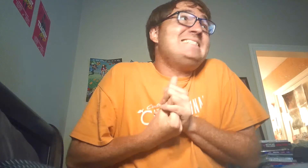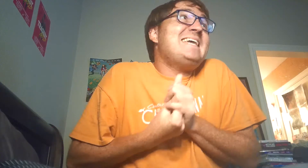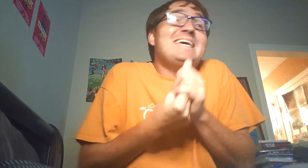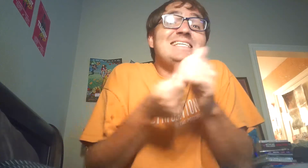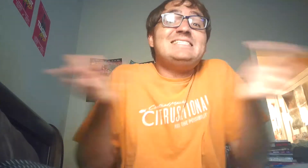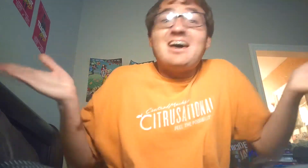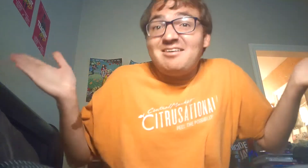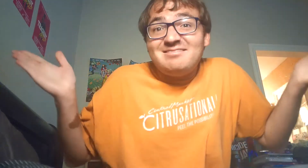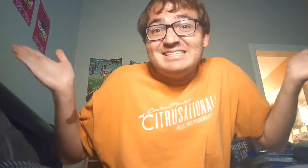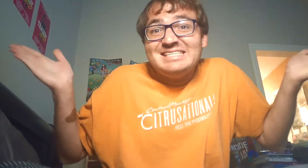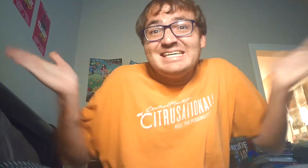thing is, though,